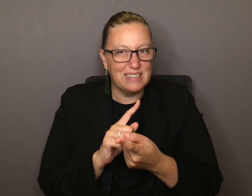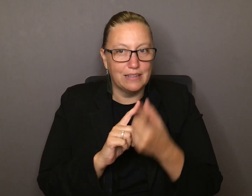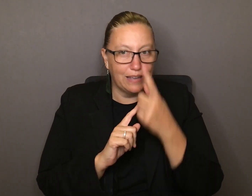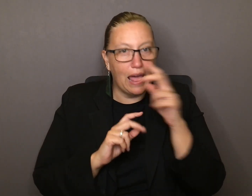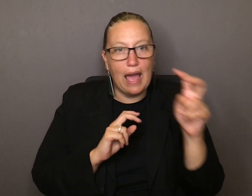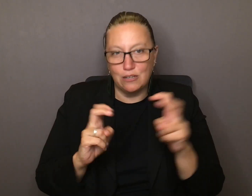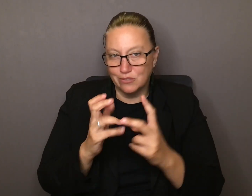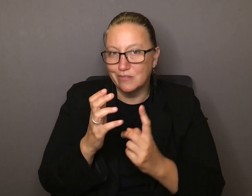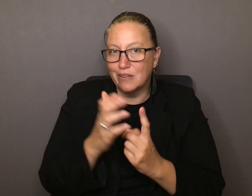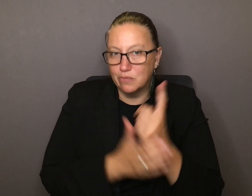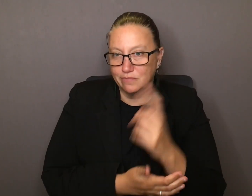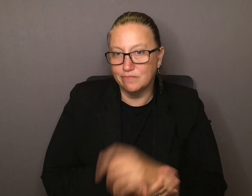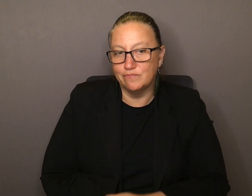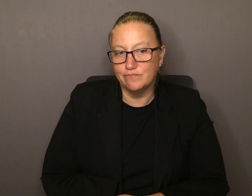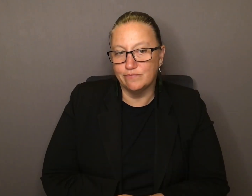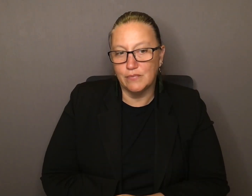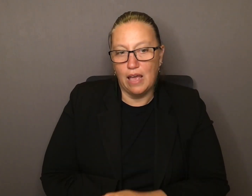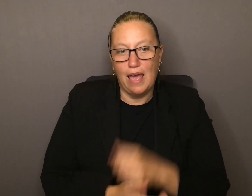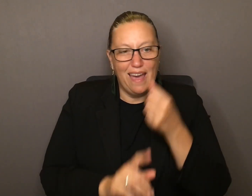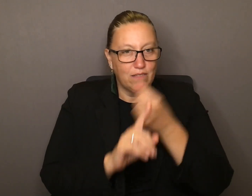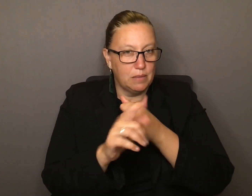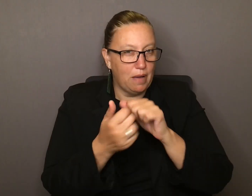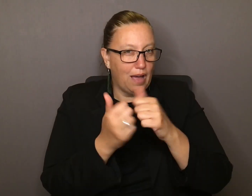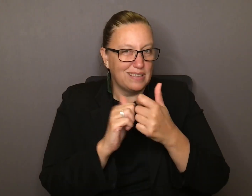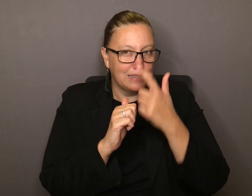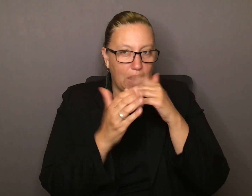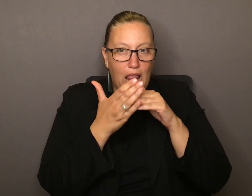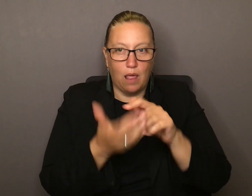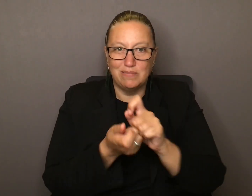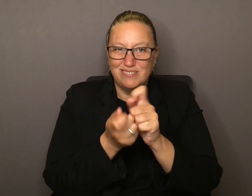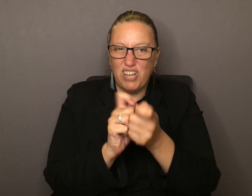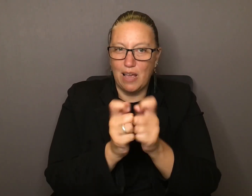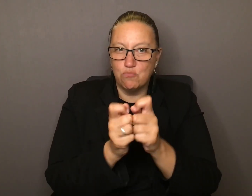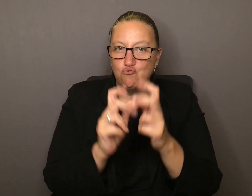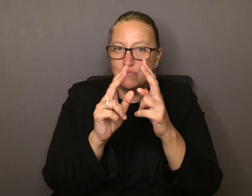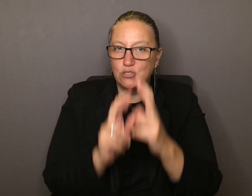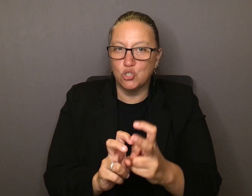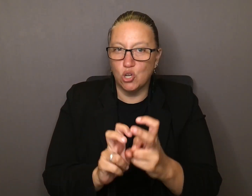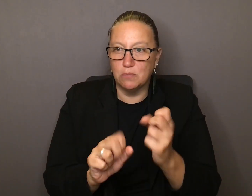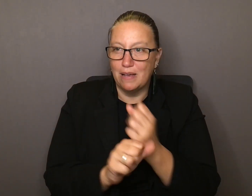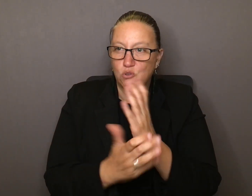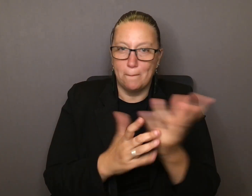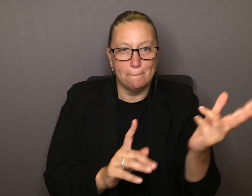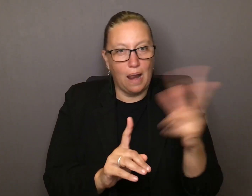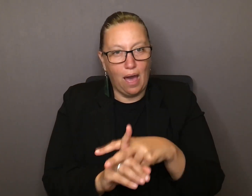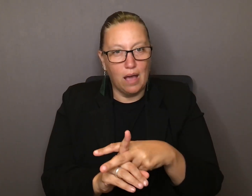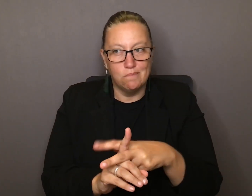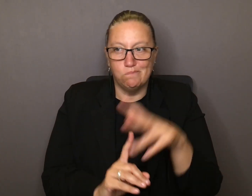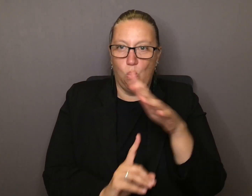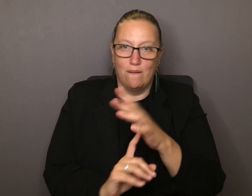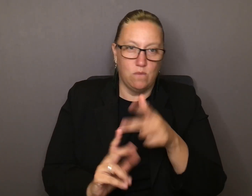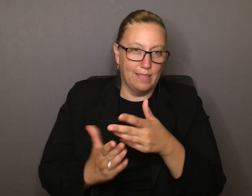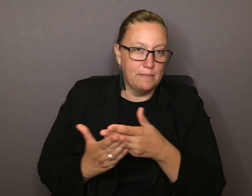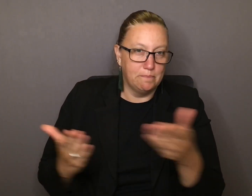Our advocacy partners can help shape research so it actually matters to people. It's ultimately about and designed